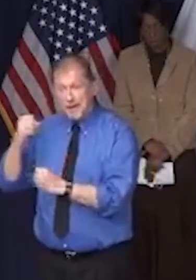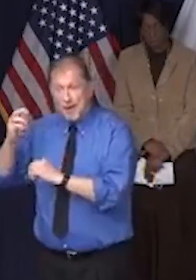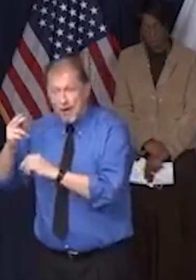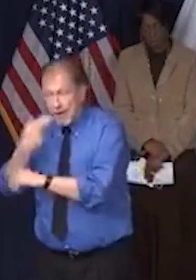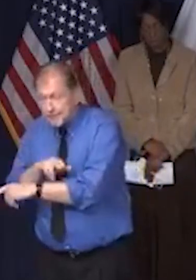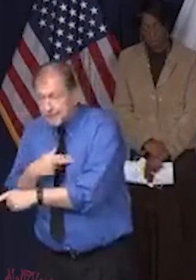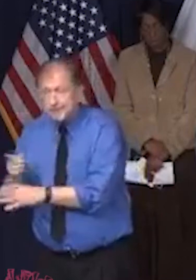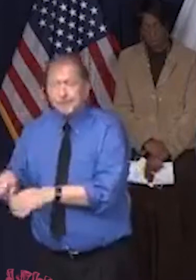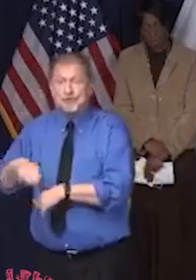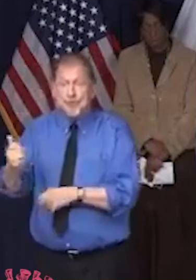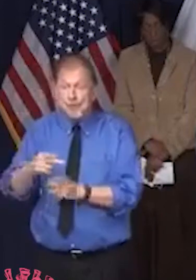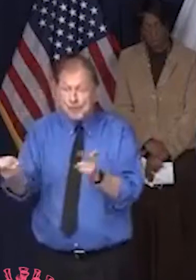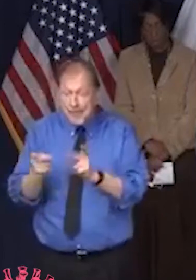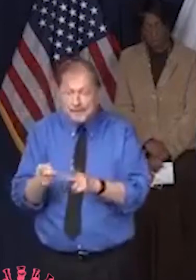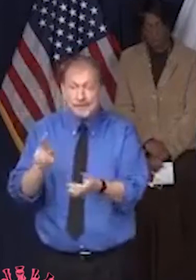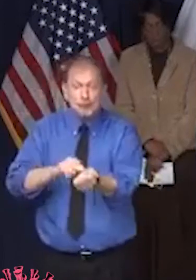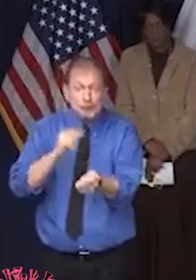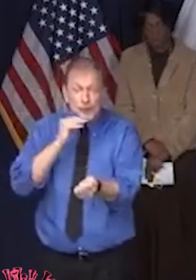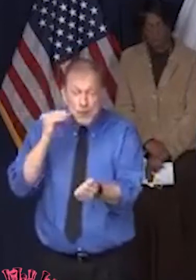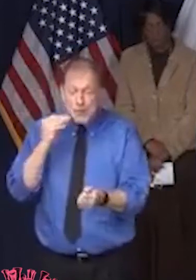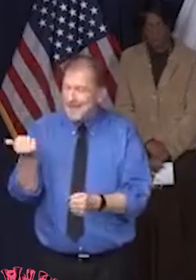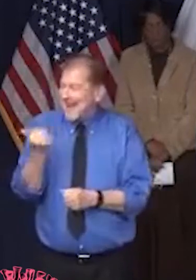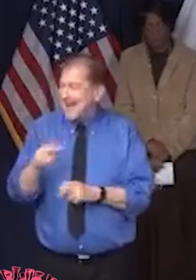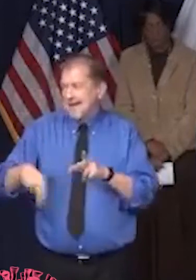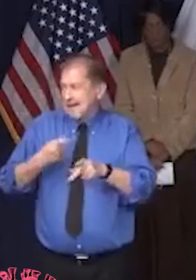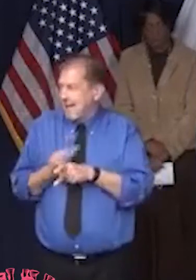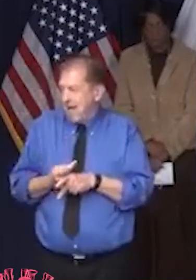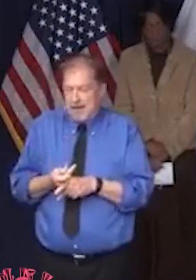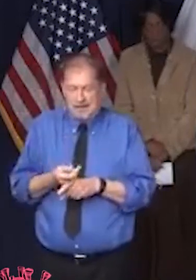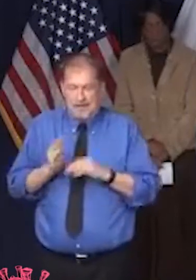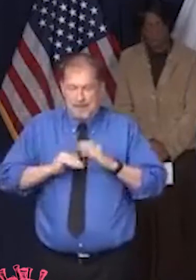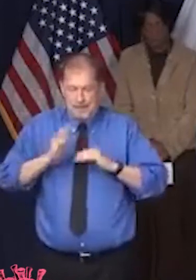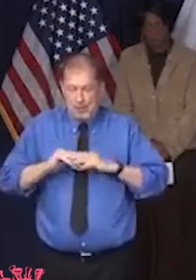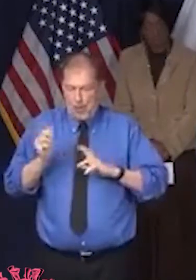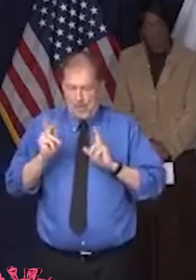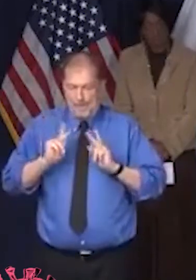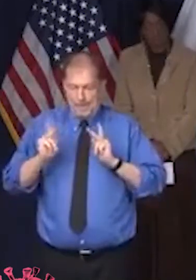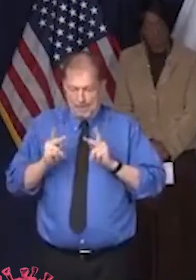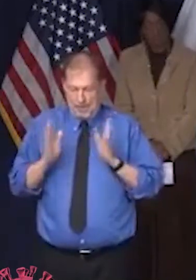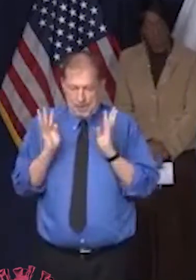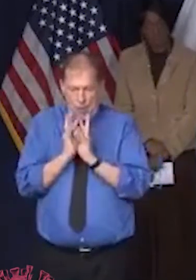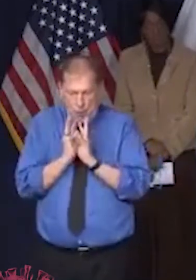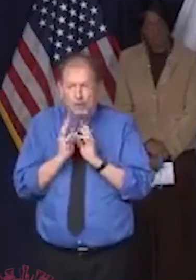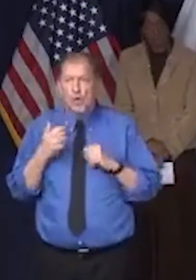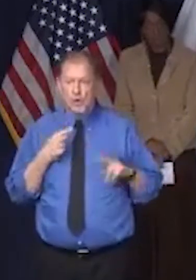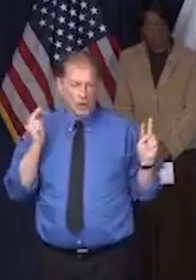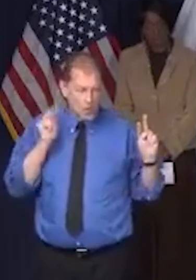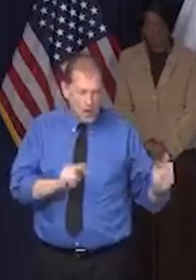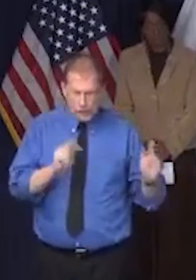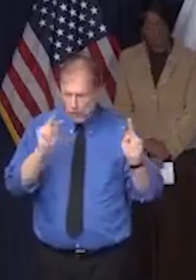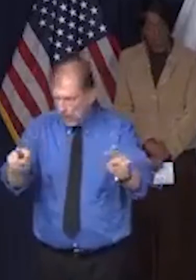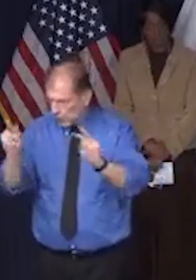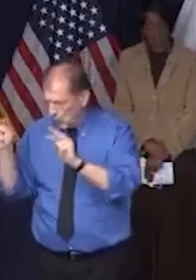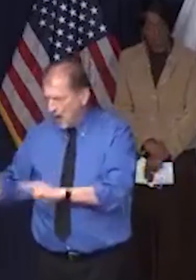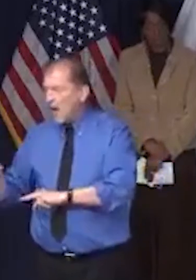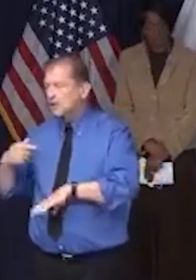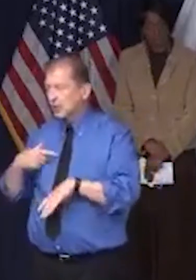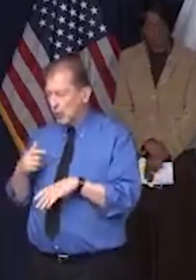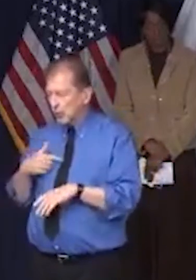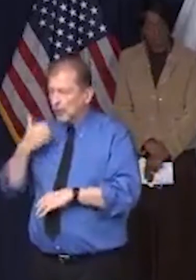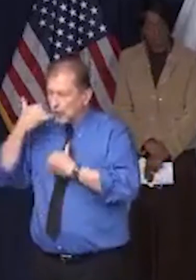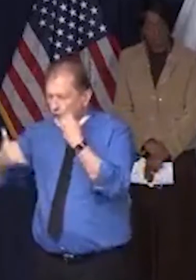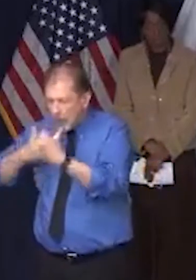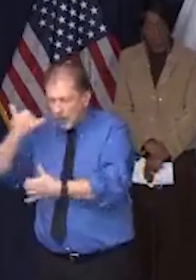The congregate facilities of every type are being surveilled by us all the time. We are talking to the